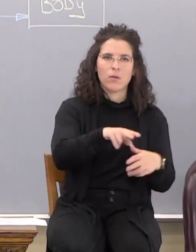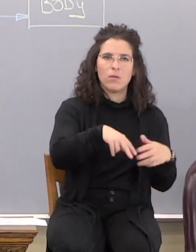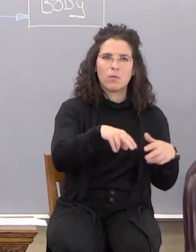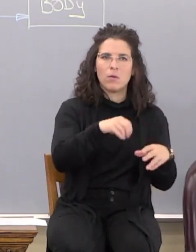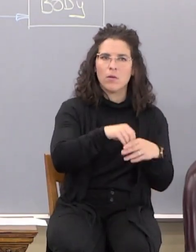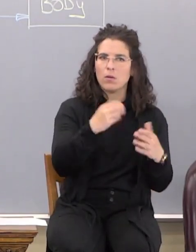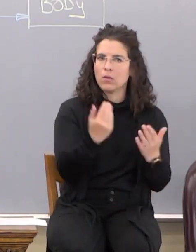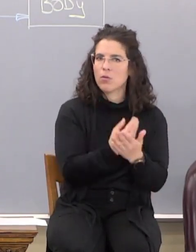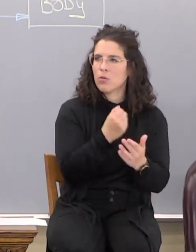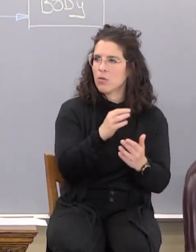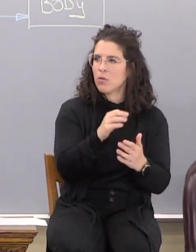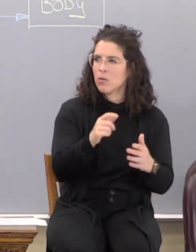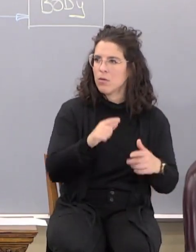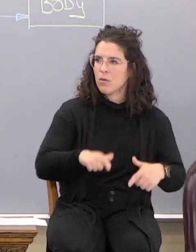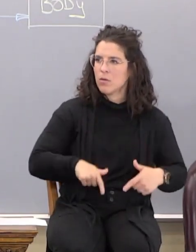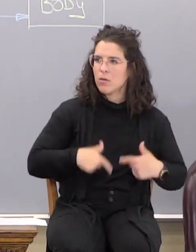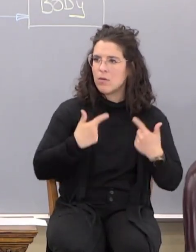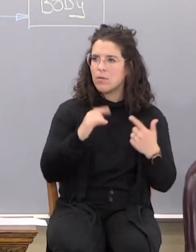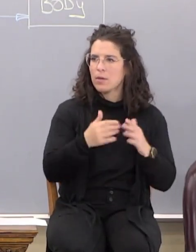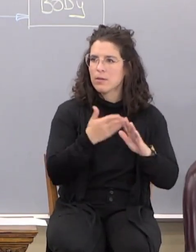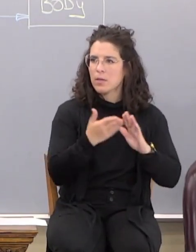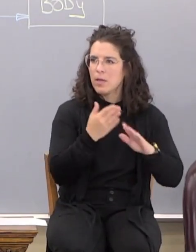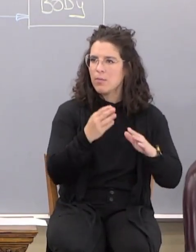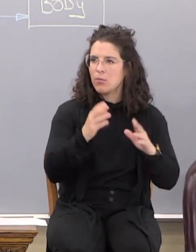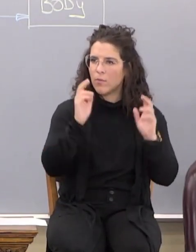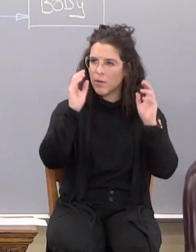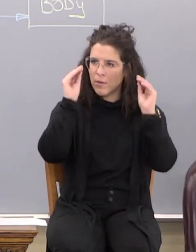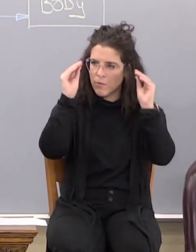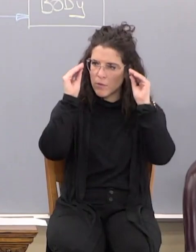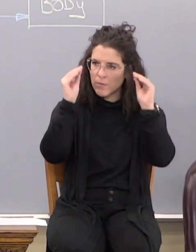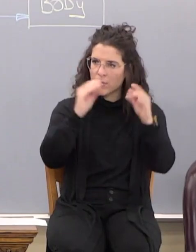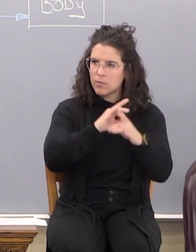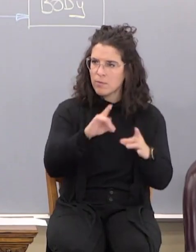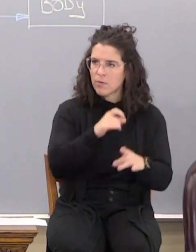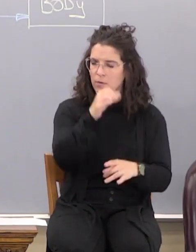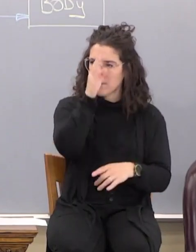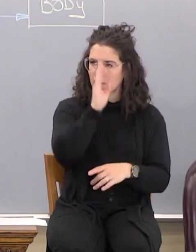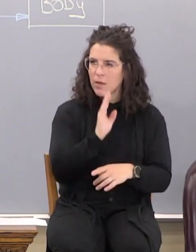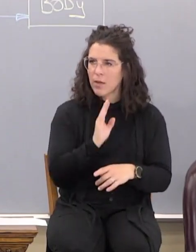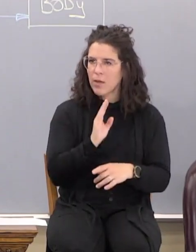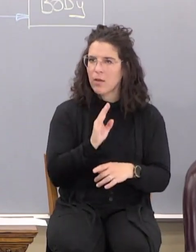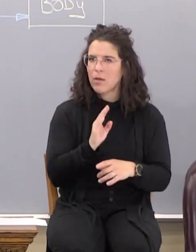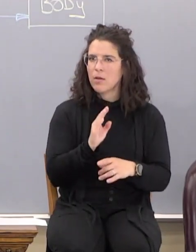life. That's the law. That's the operating principle of the Spirit of God.